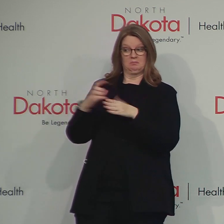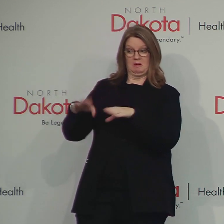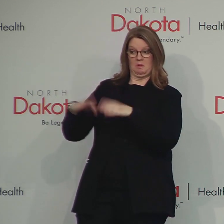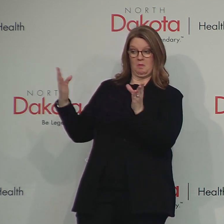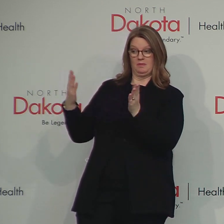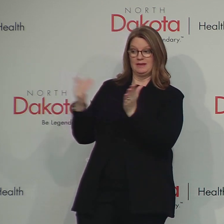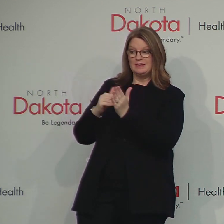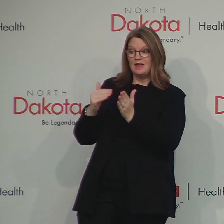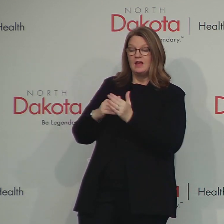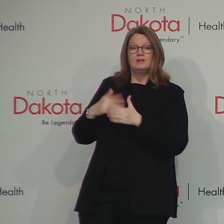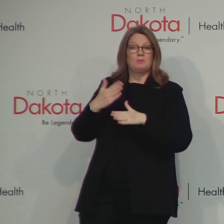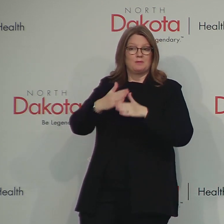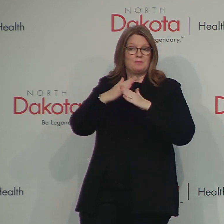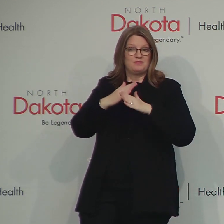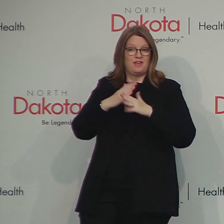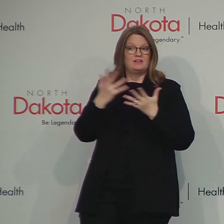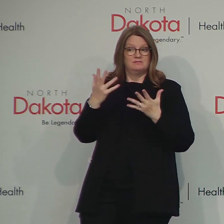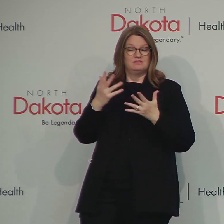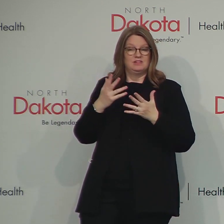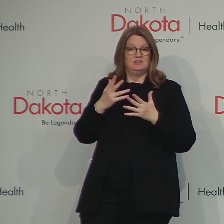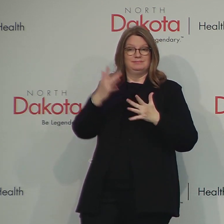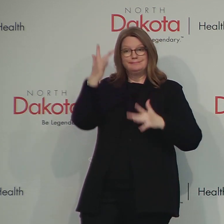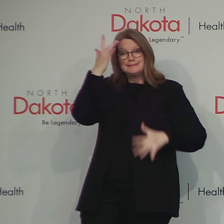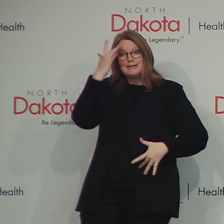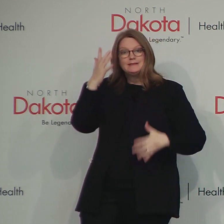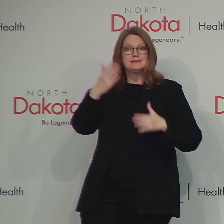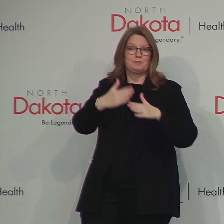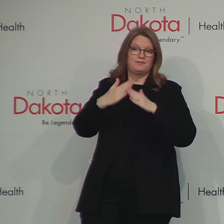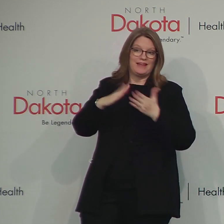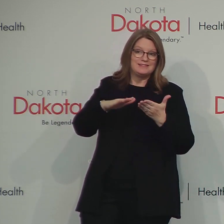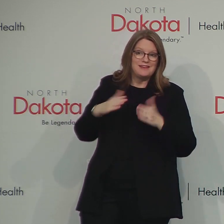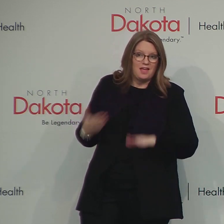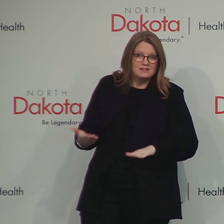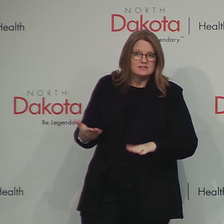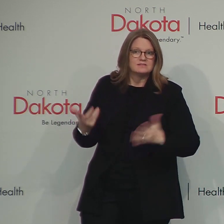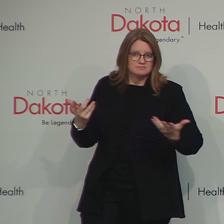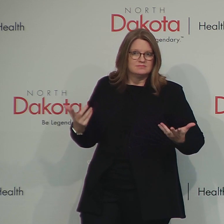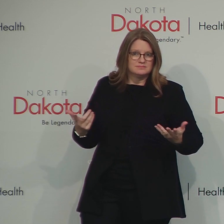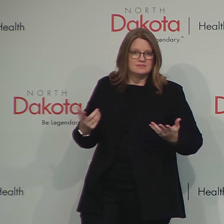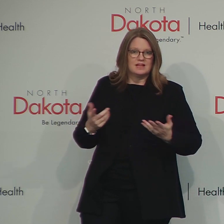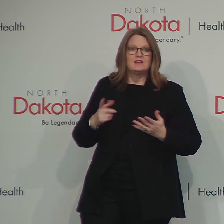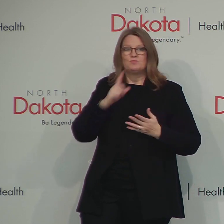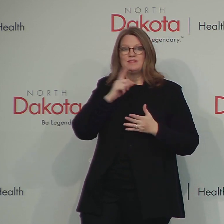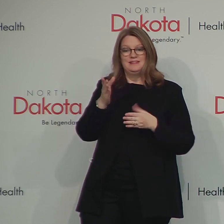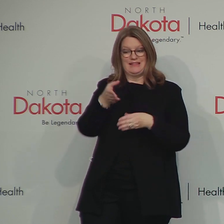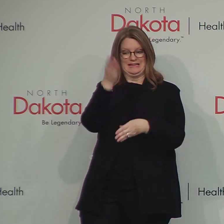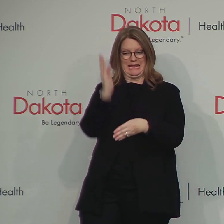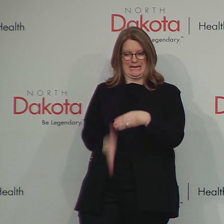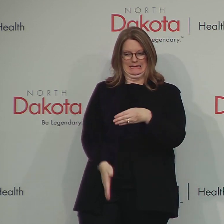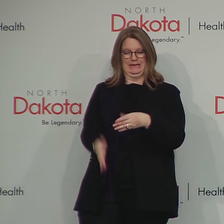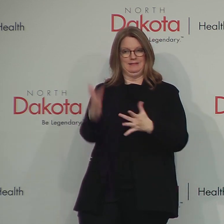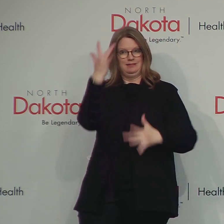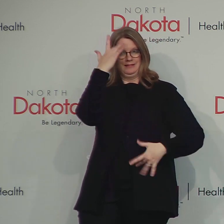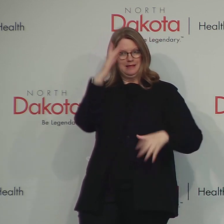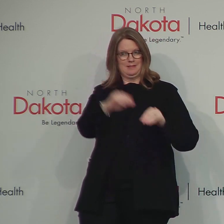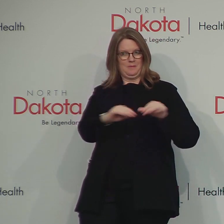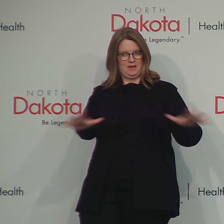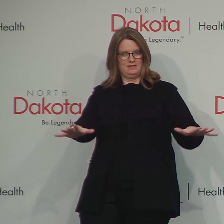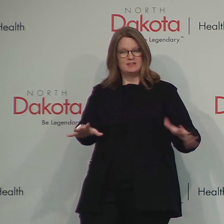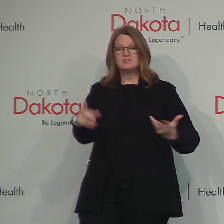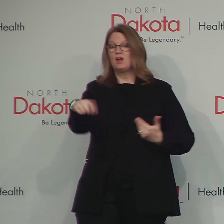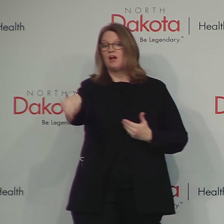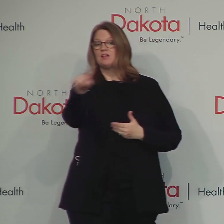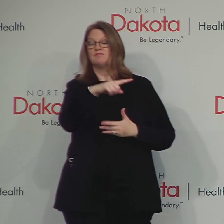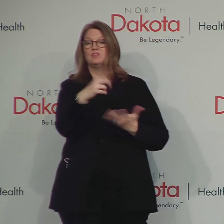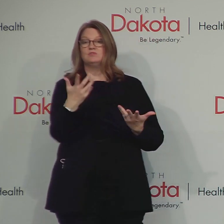prevent more illnesses and deaths, and you can help be part of the team that's eliminating and eradicating this pandemic. So thank you to everybody who stepped up to